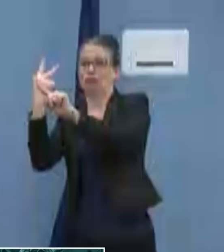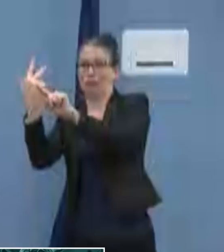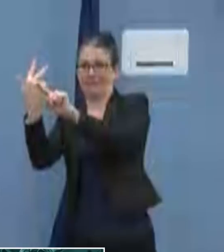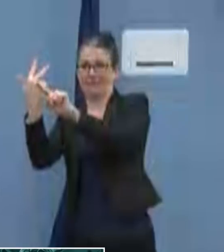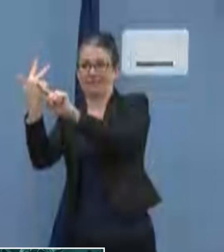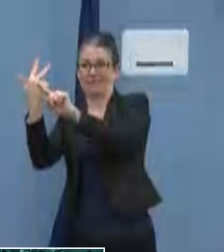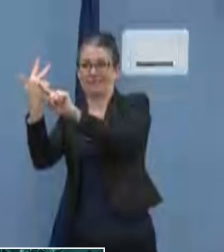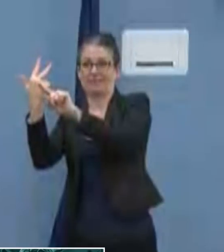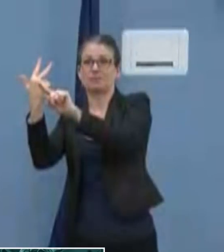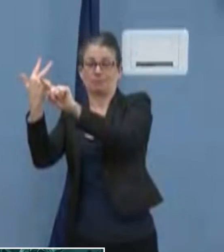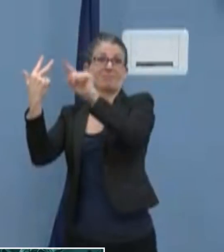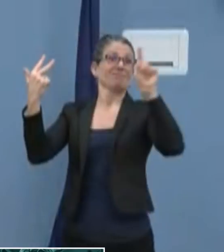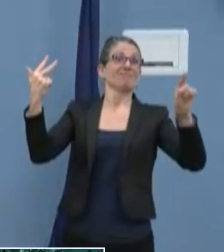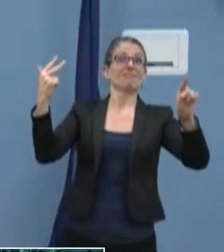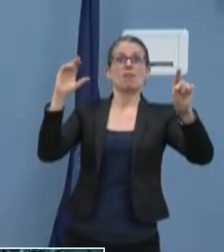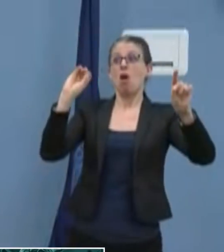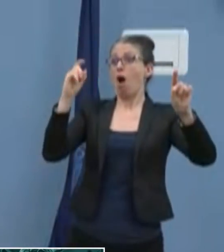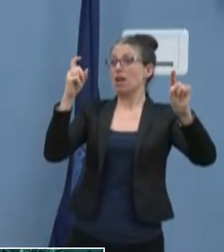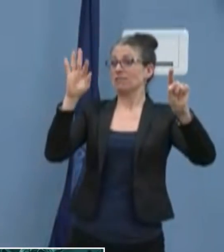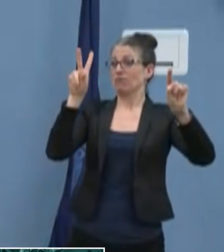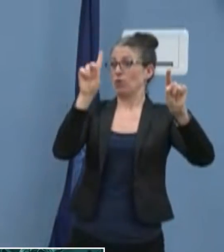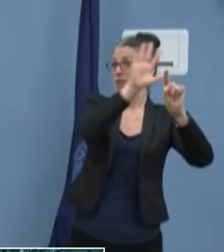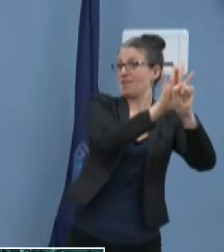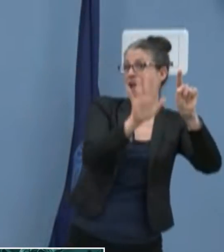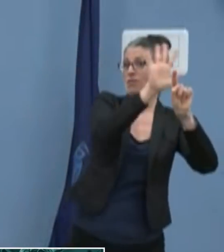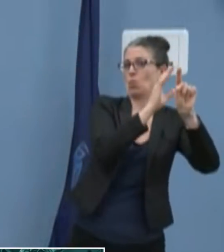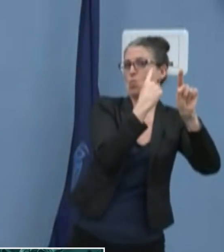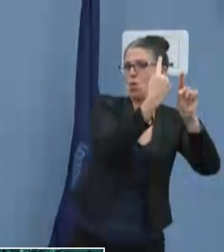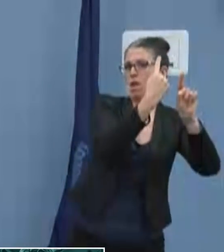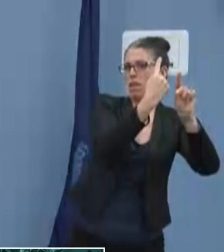Oxford County, one case.